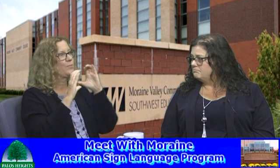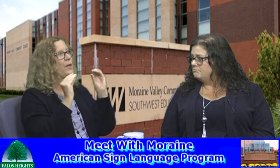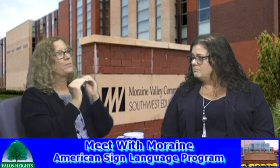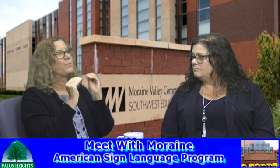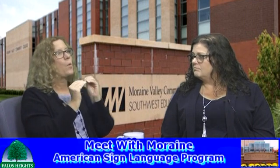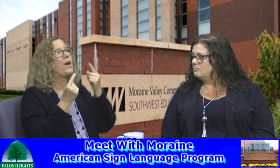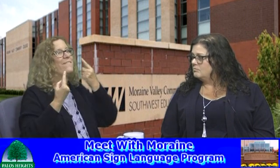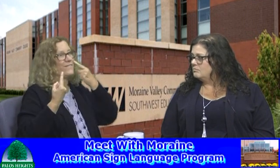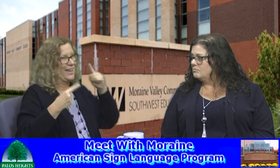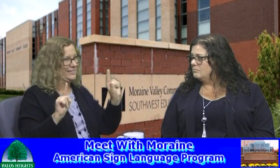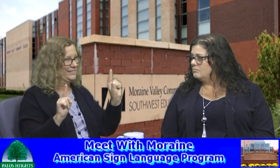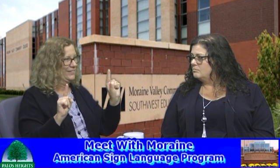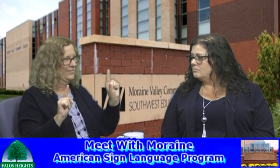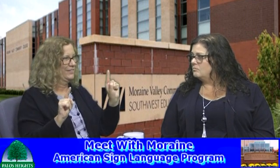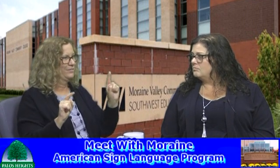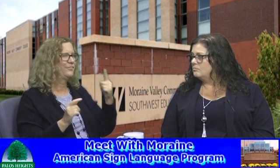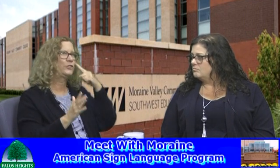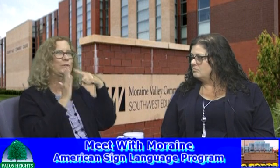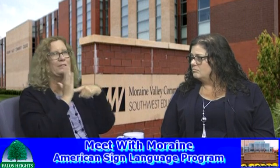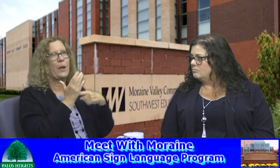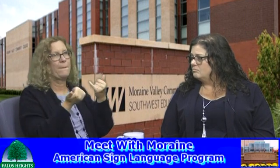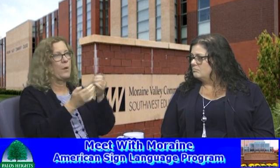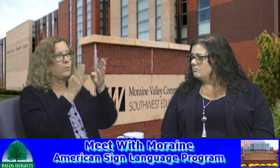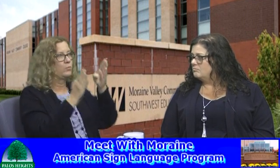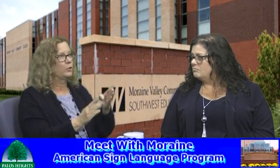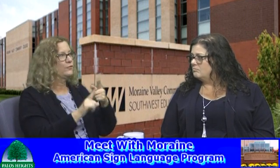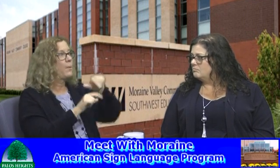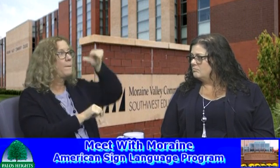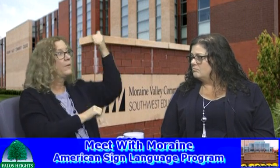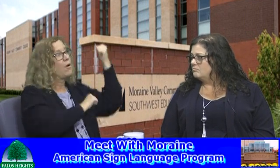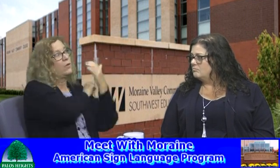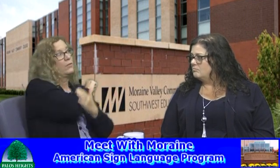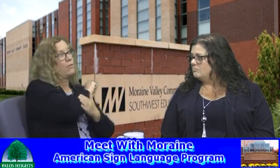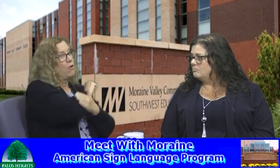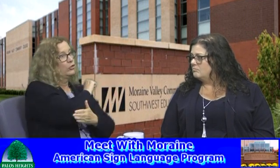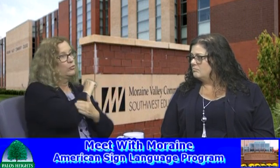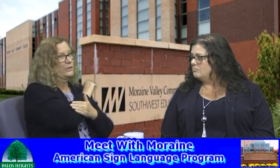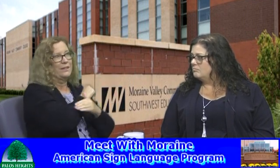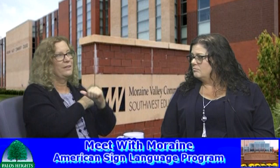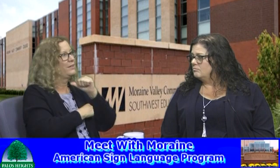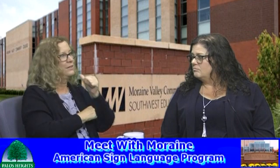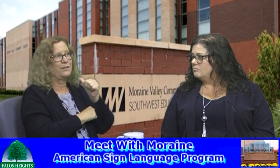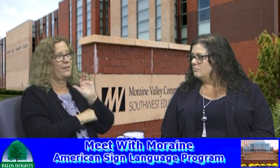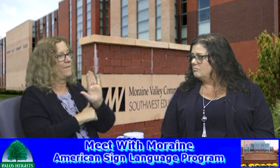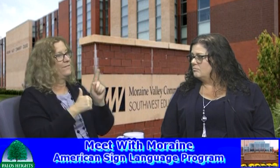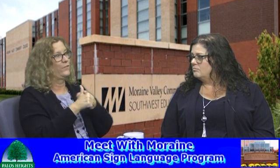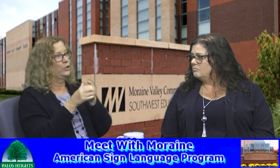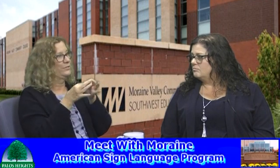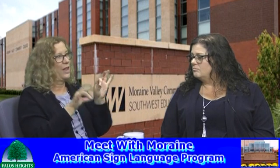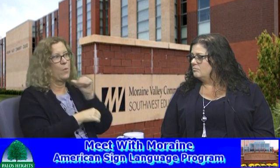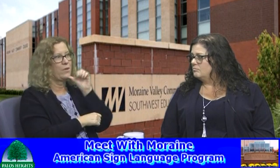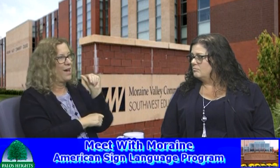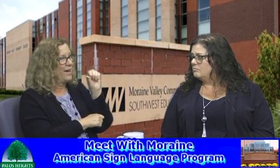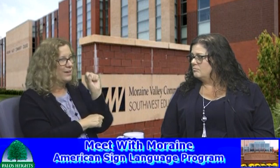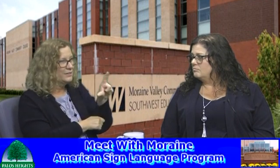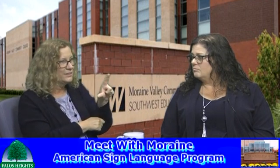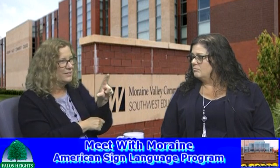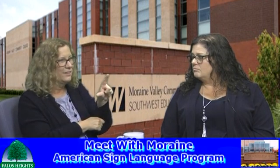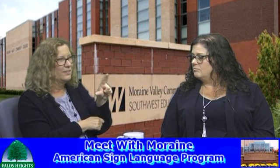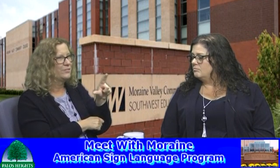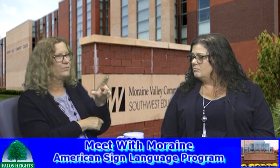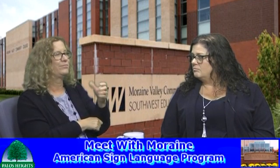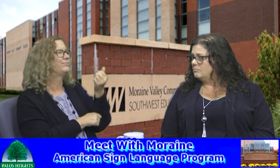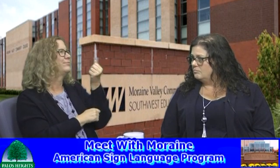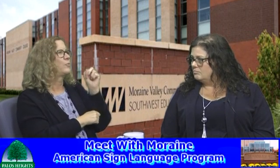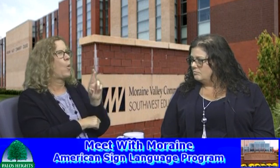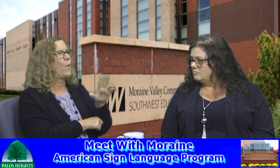have a certified deaf interpreter working in conjunction with the hearing interpreter for more effective communication. Another example of that would be